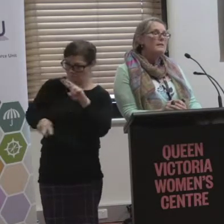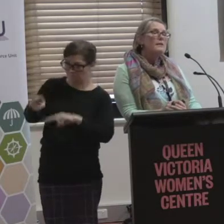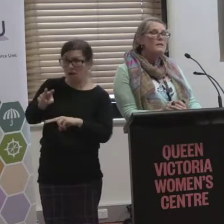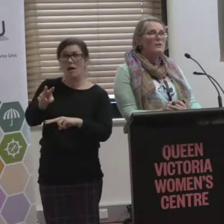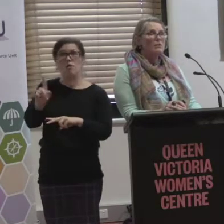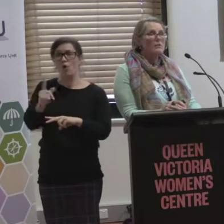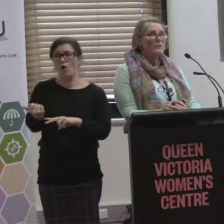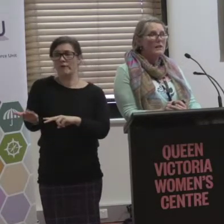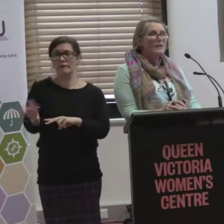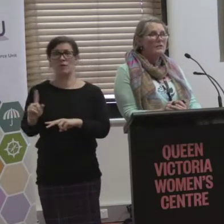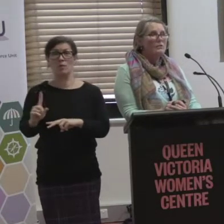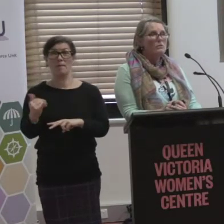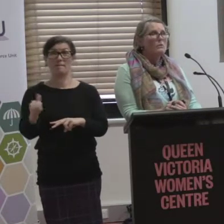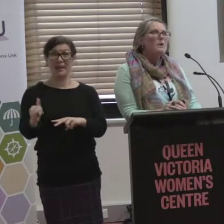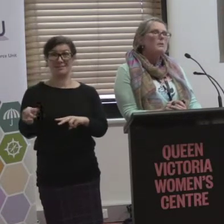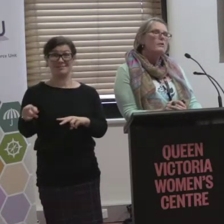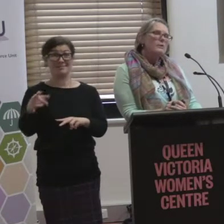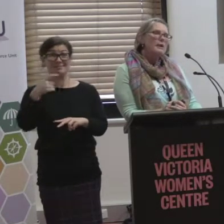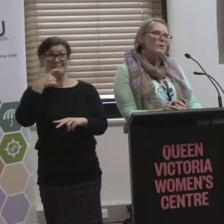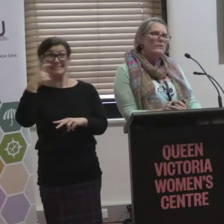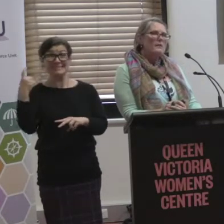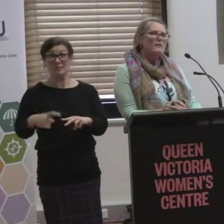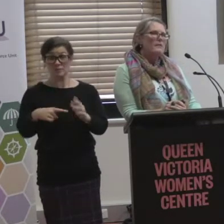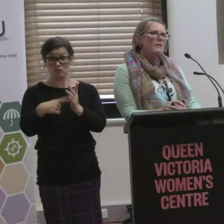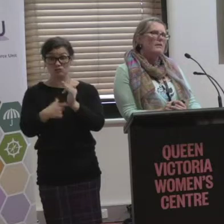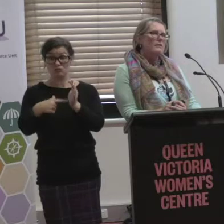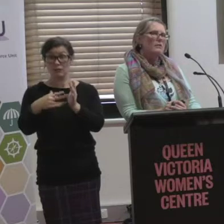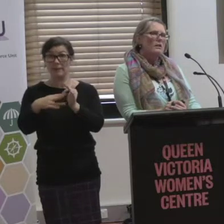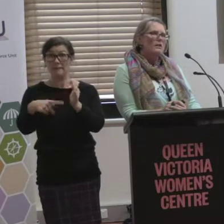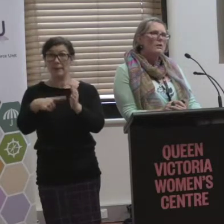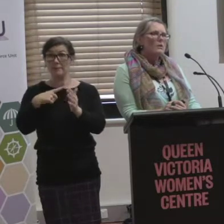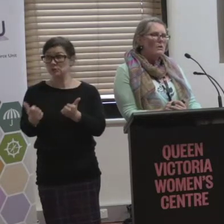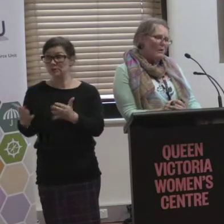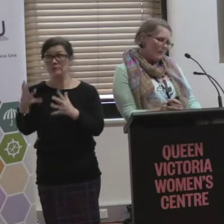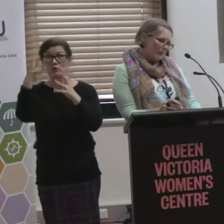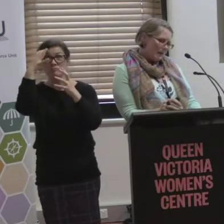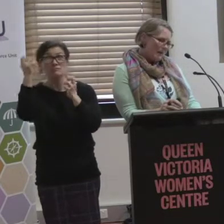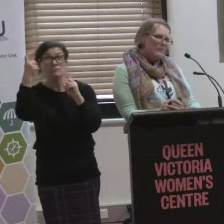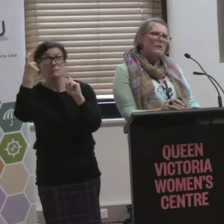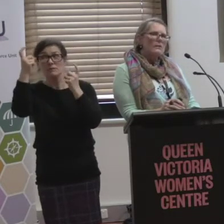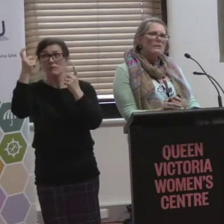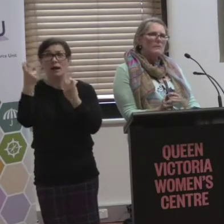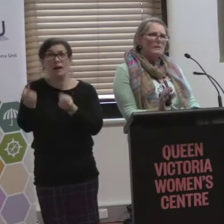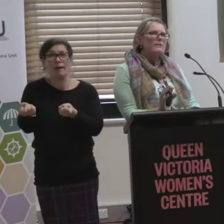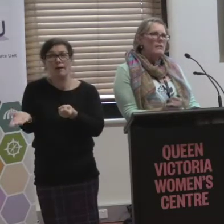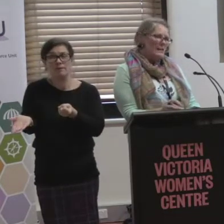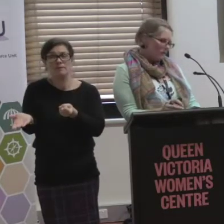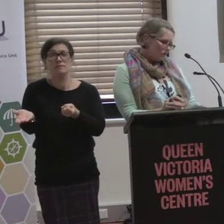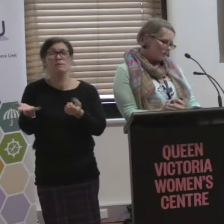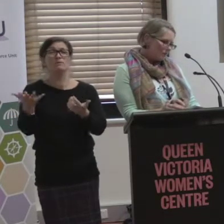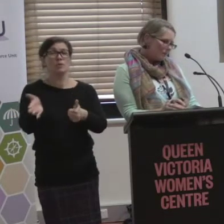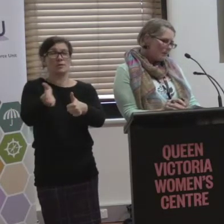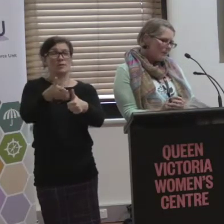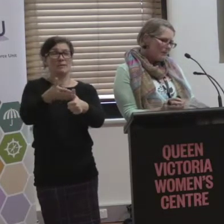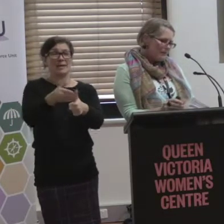be that it's significant treatment for that individual because it may cause them significant distress. So it's based on